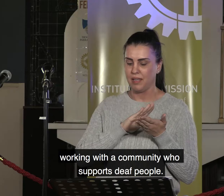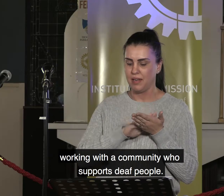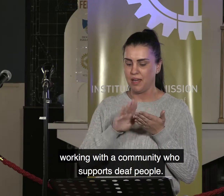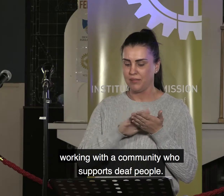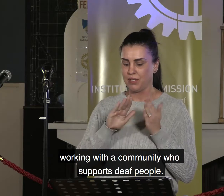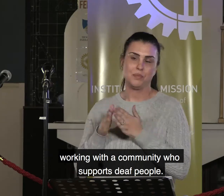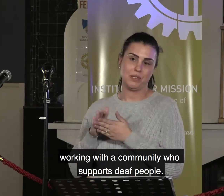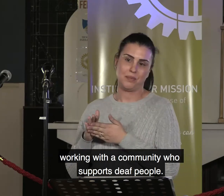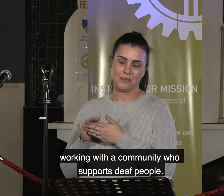people.